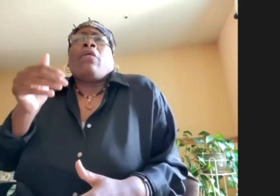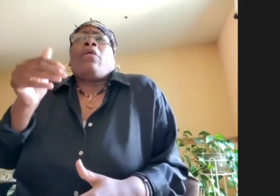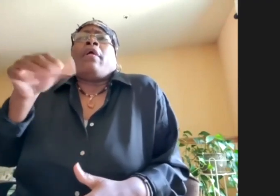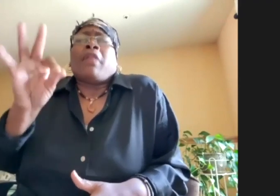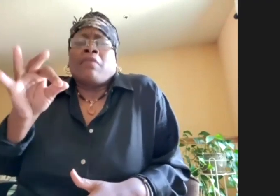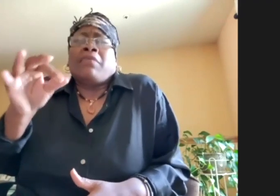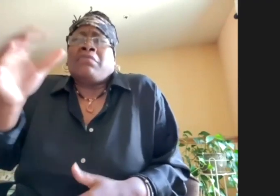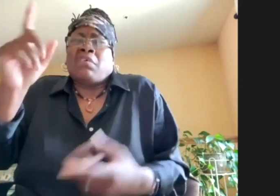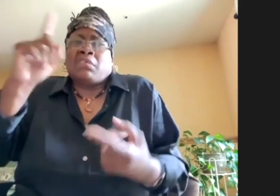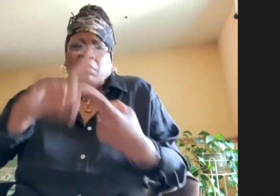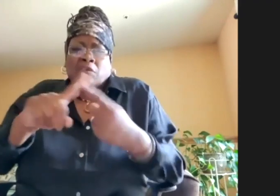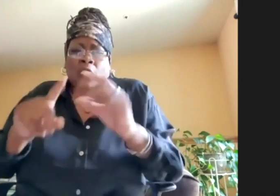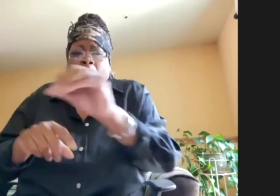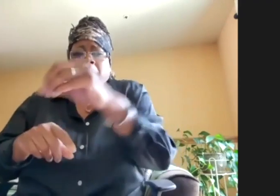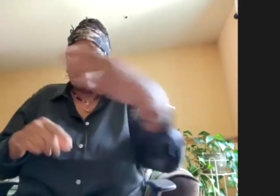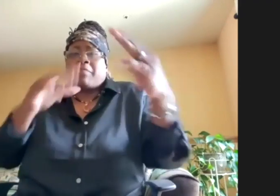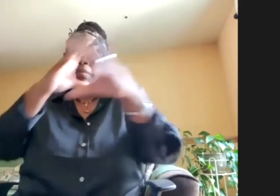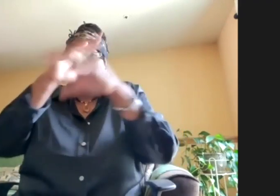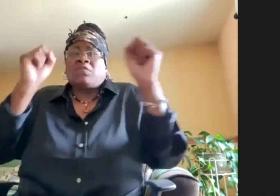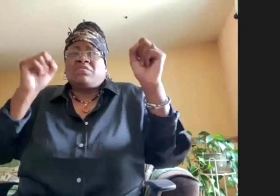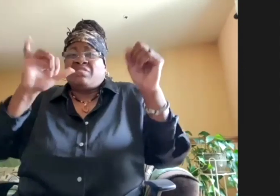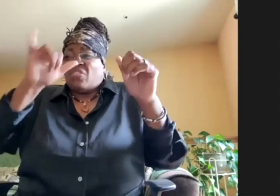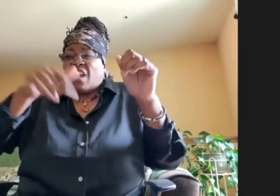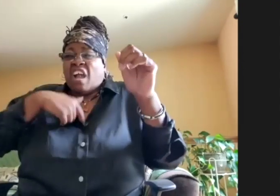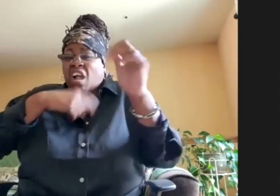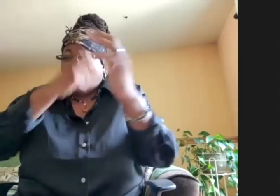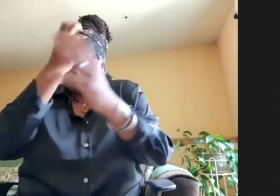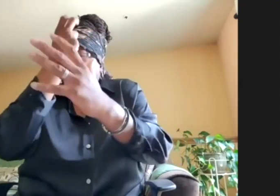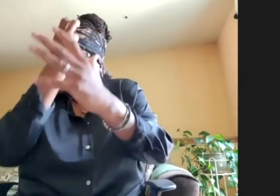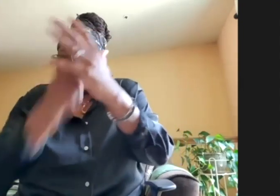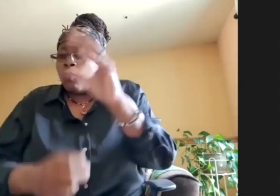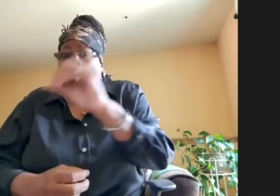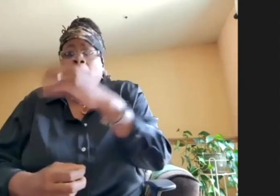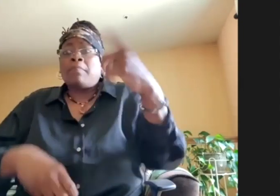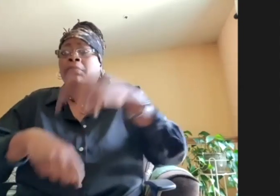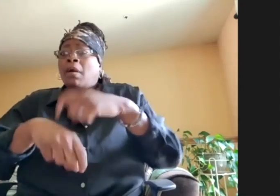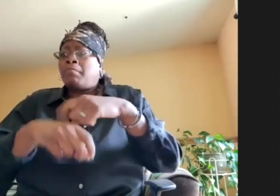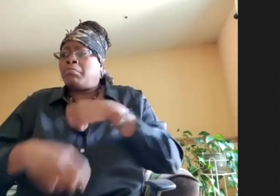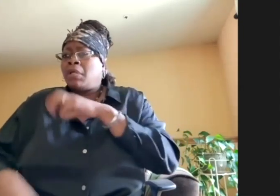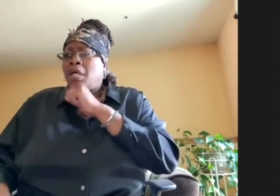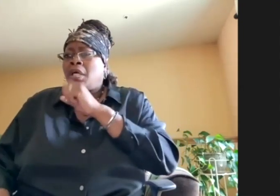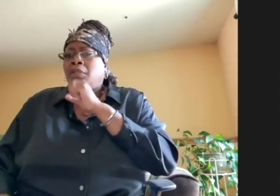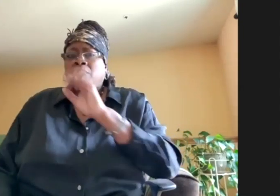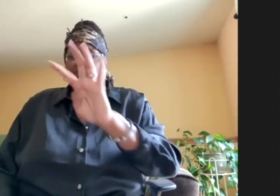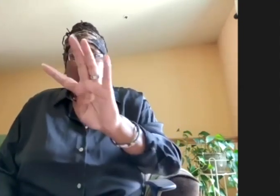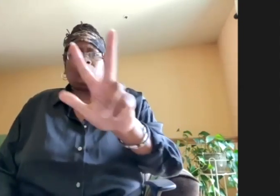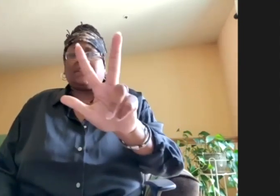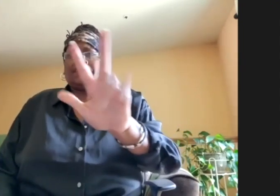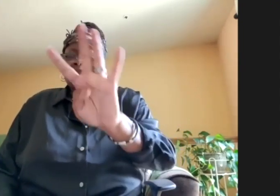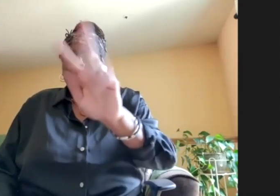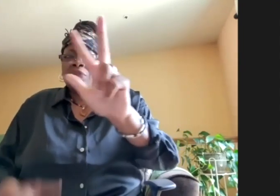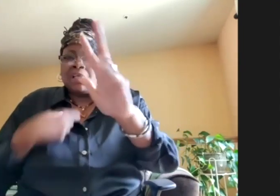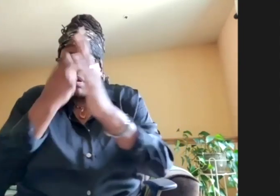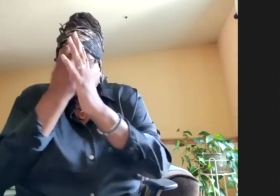1991. I felt like at that point when President Obama came on the